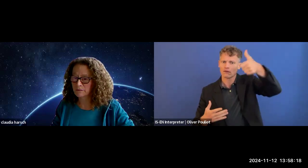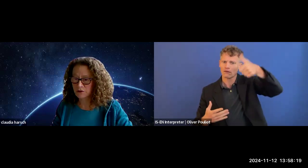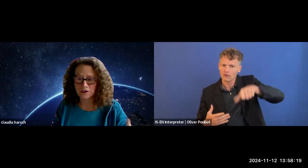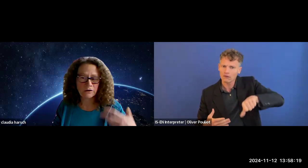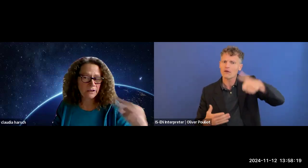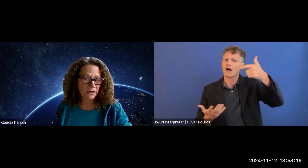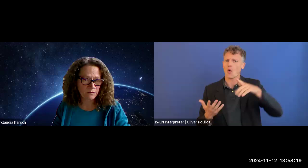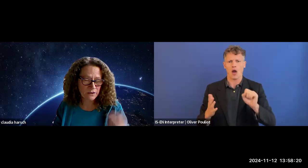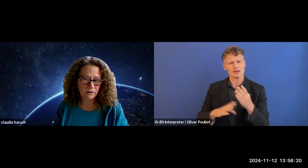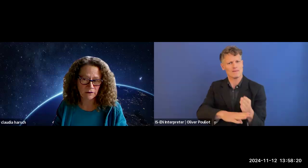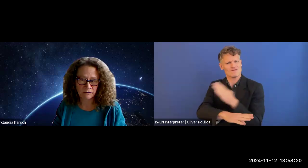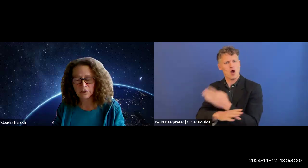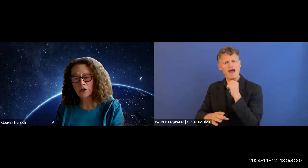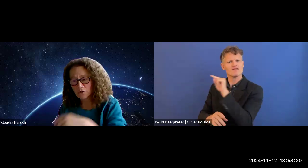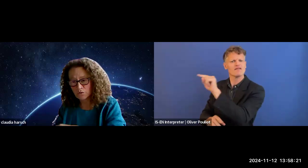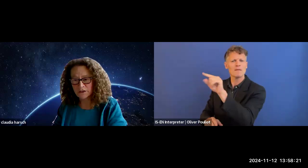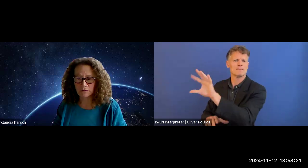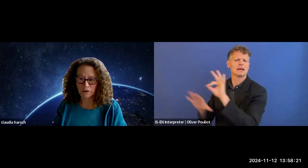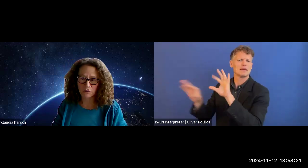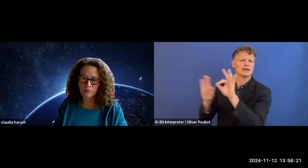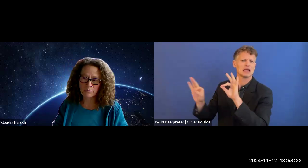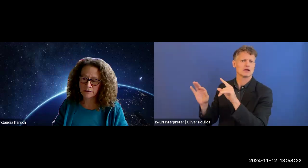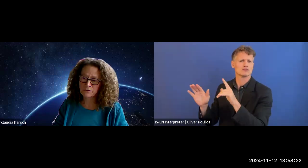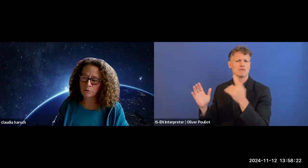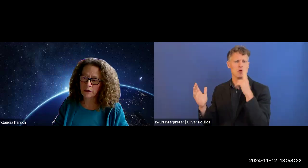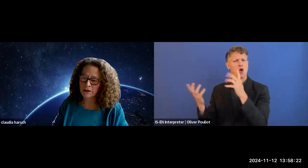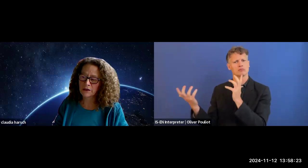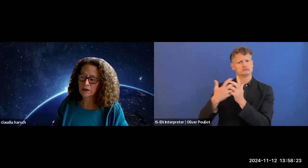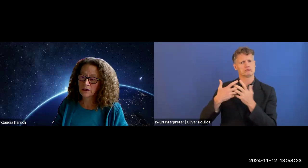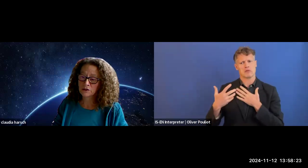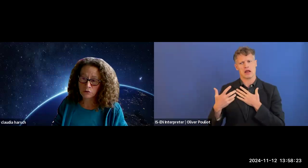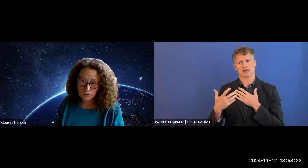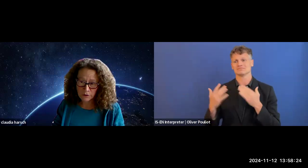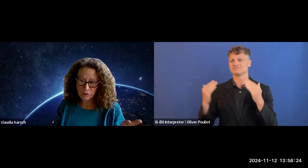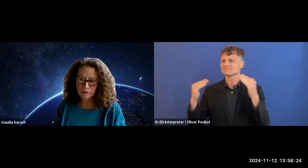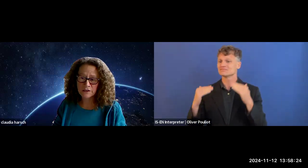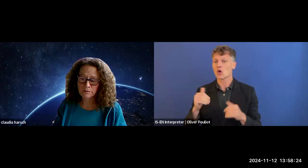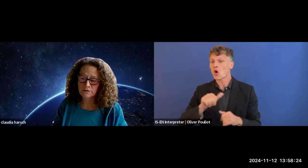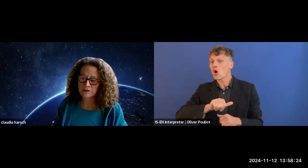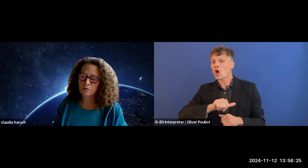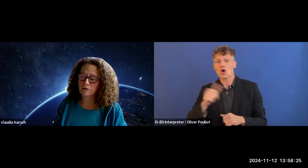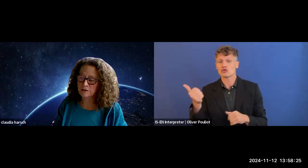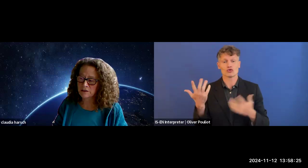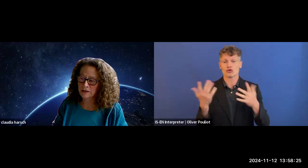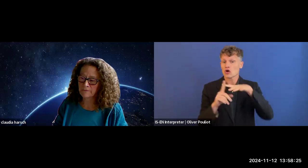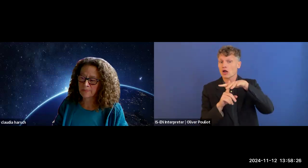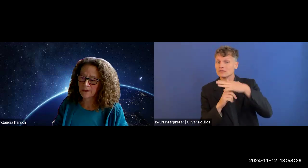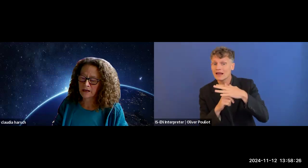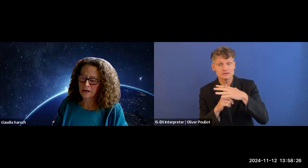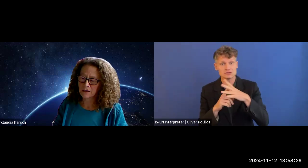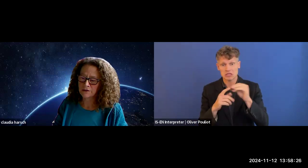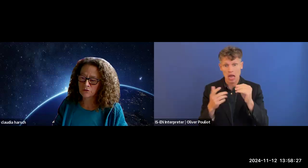module descriptions, learning aims that are relevant. Use them in a complementary way. Document all steps